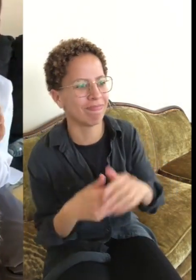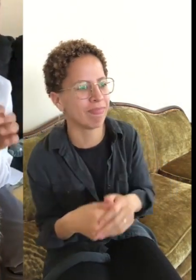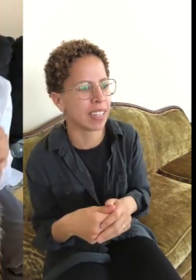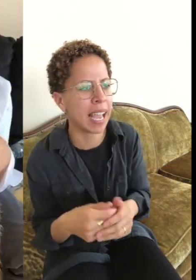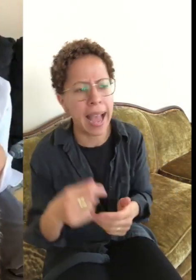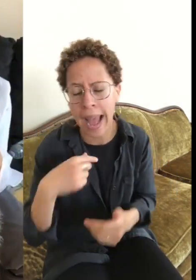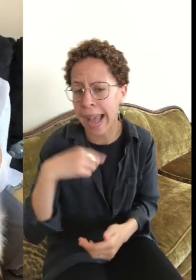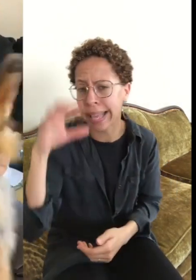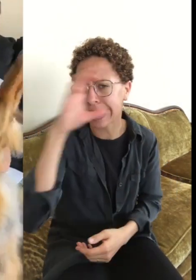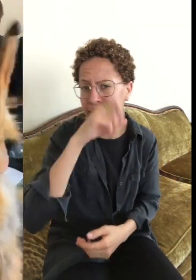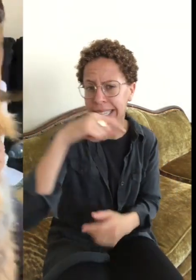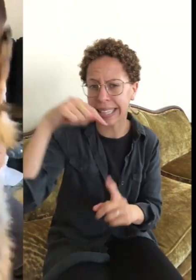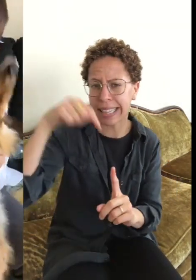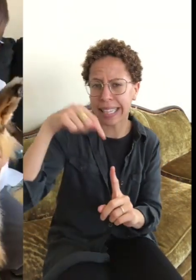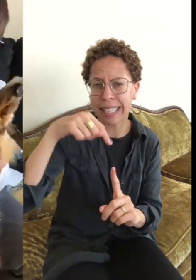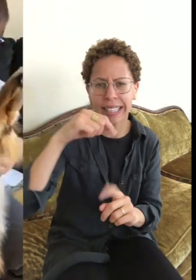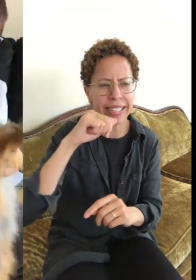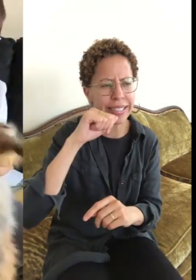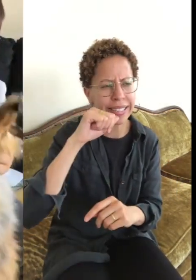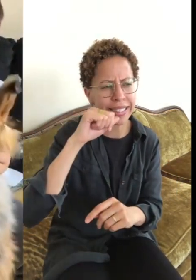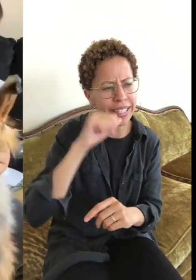as much